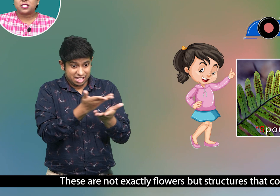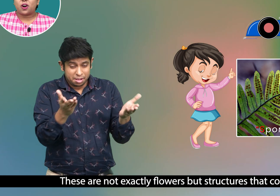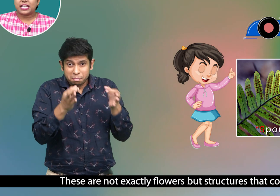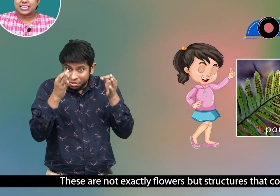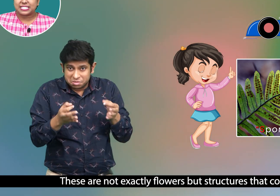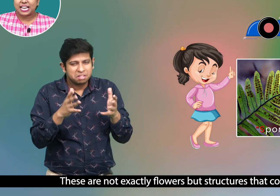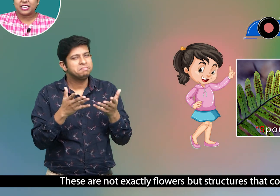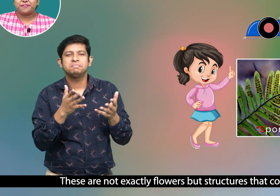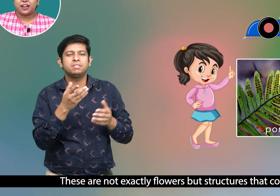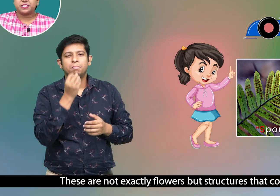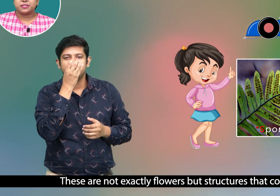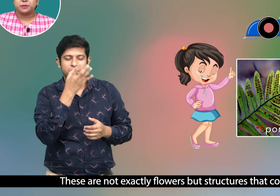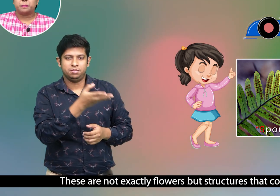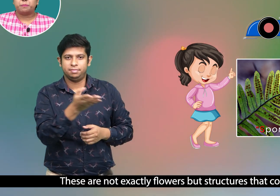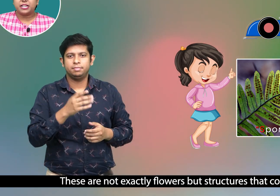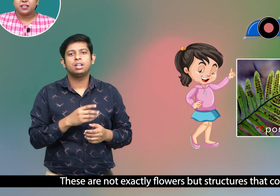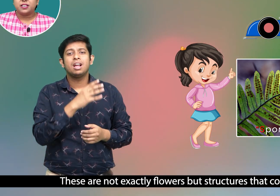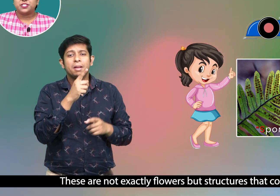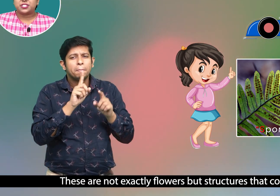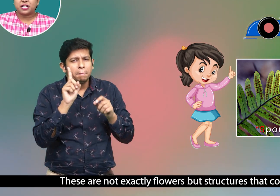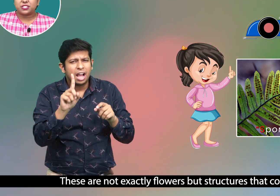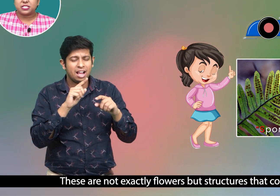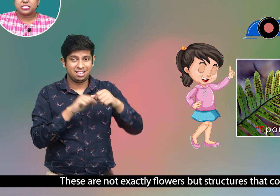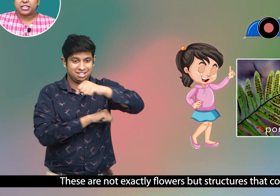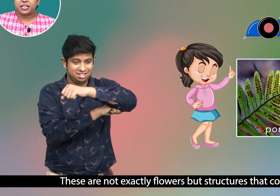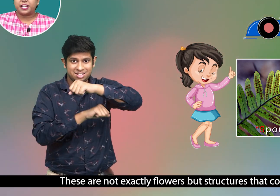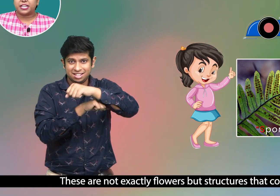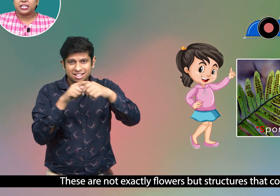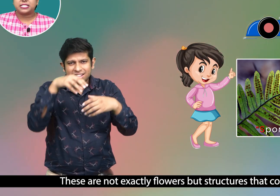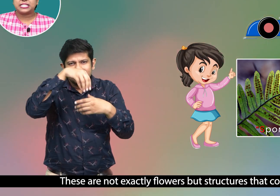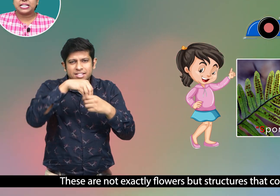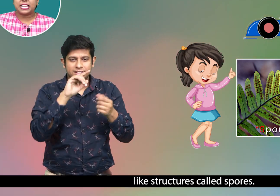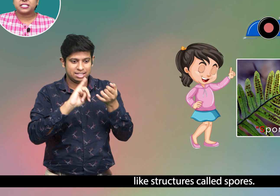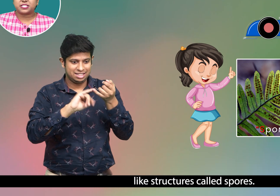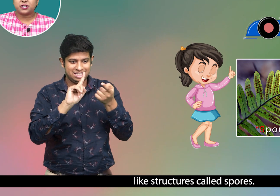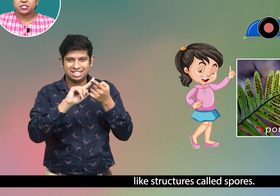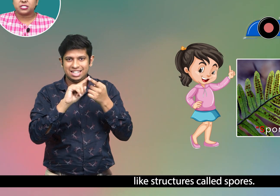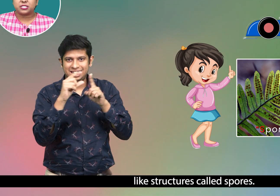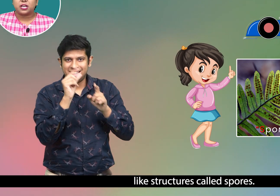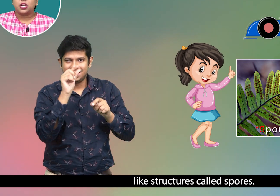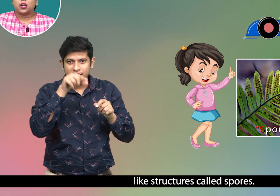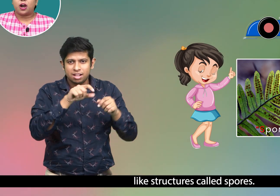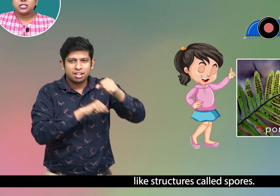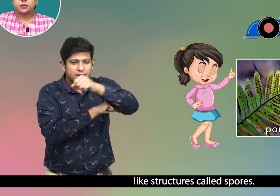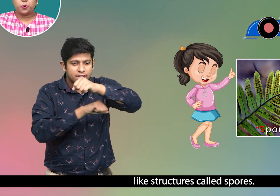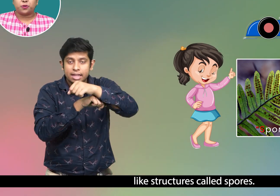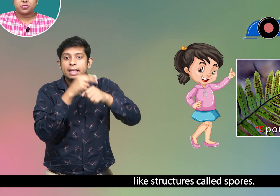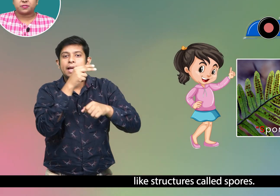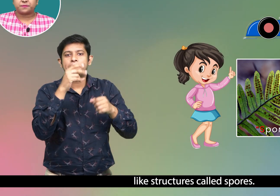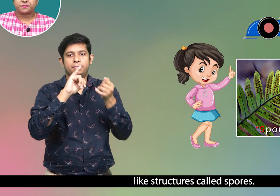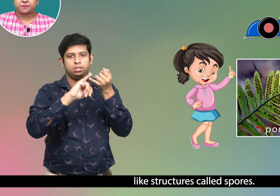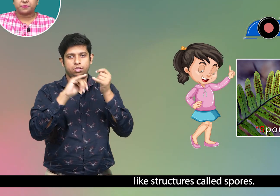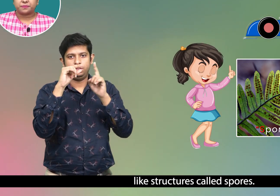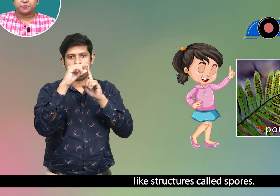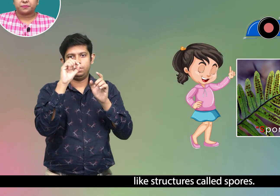These are not exactly flowers, but structures that contain seed-like structures called